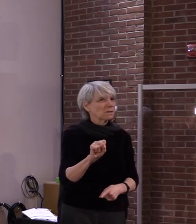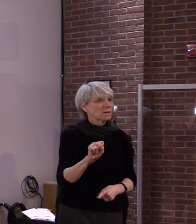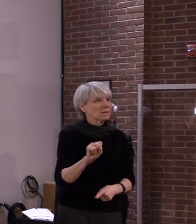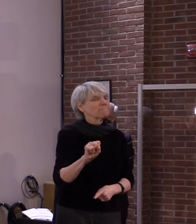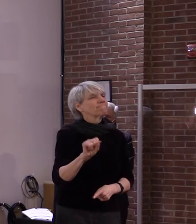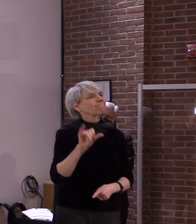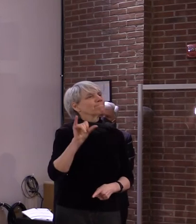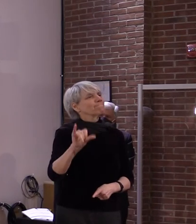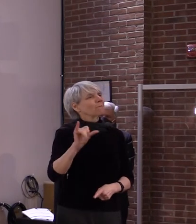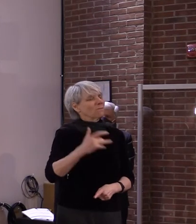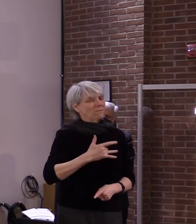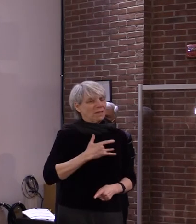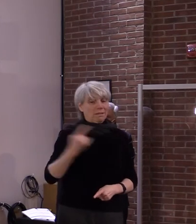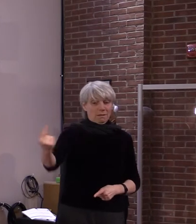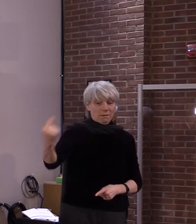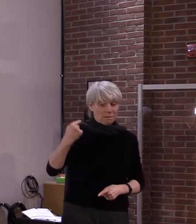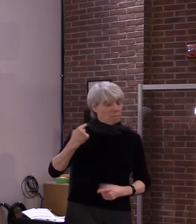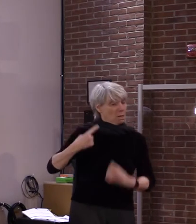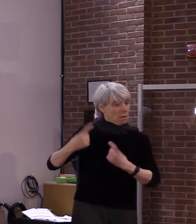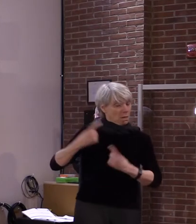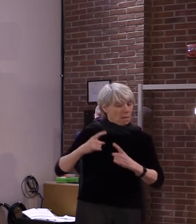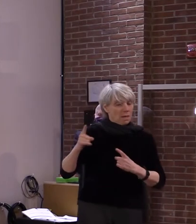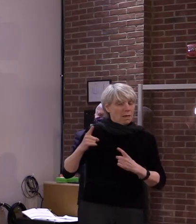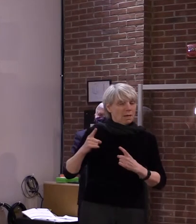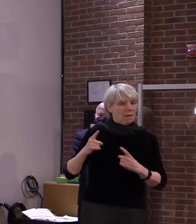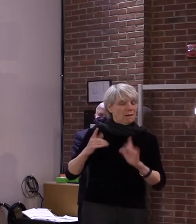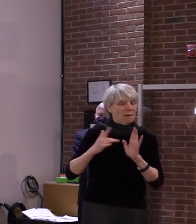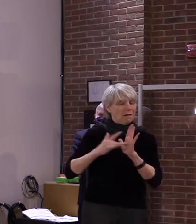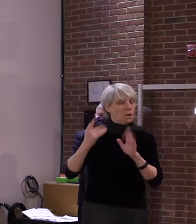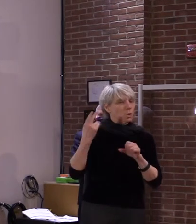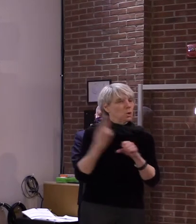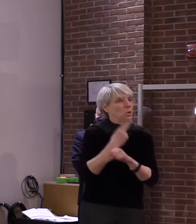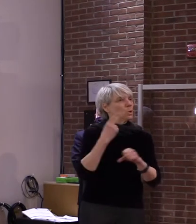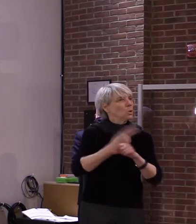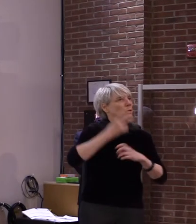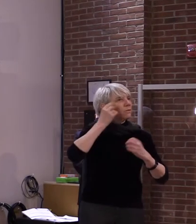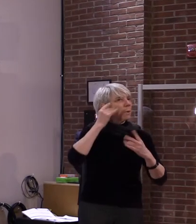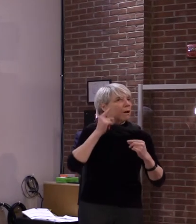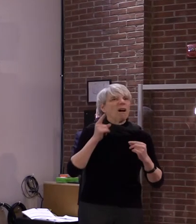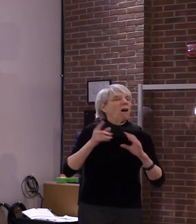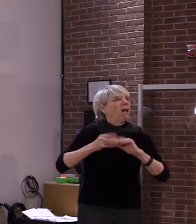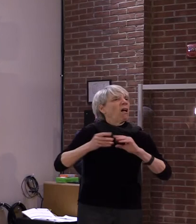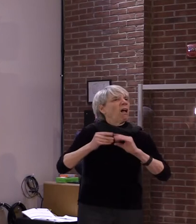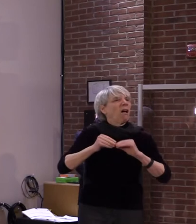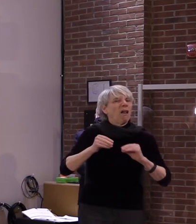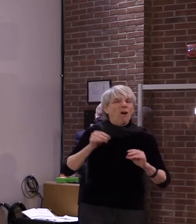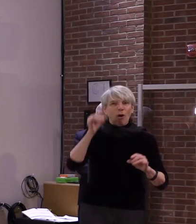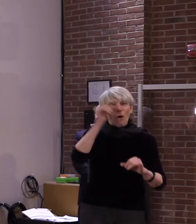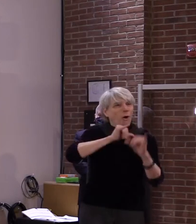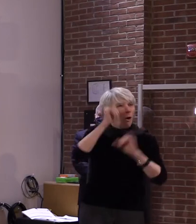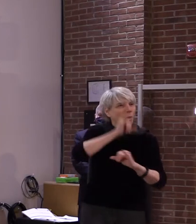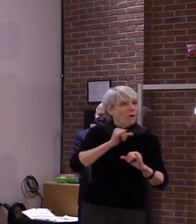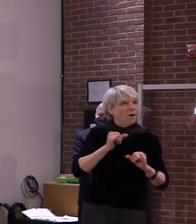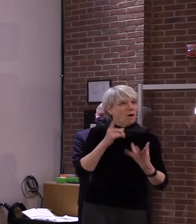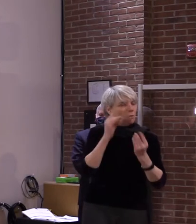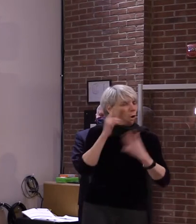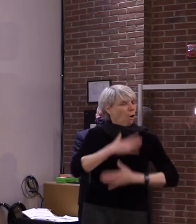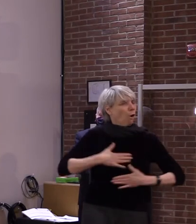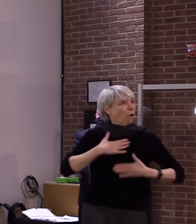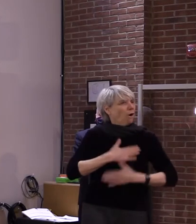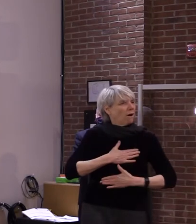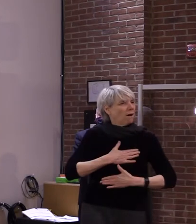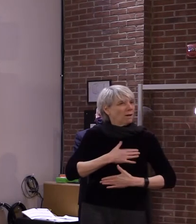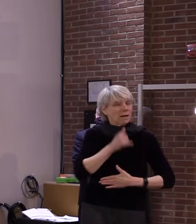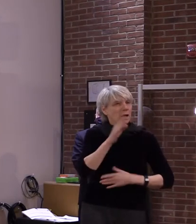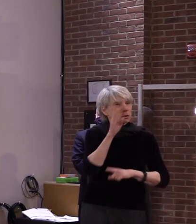using some of the information that we were giving as fodder for an entertainment program that he had